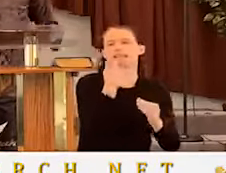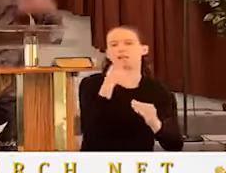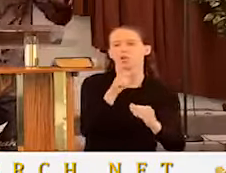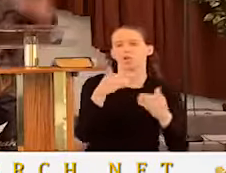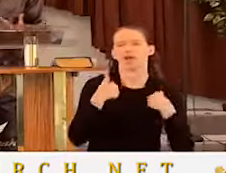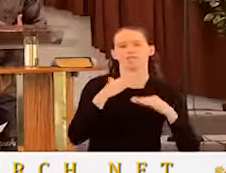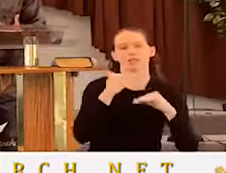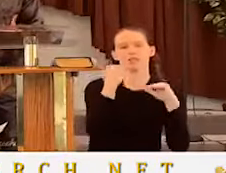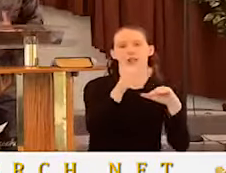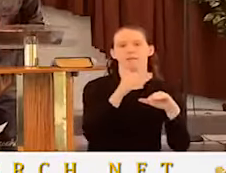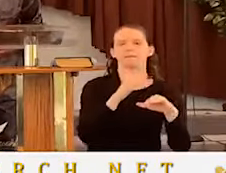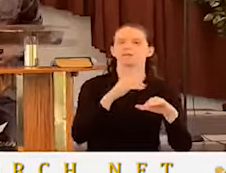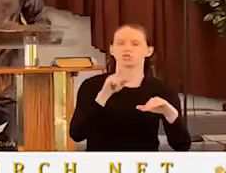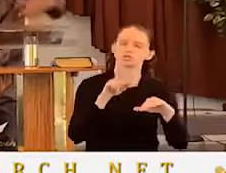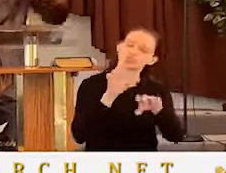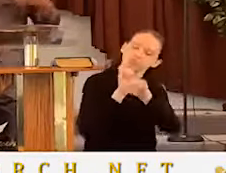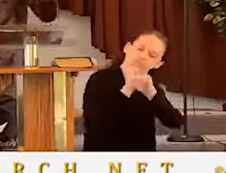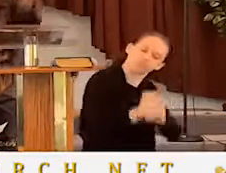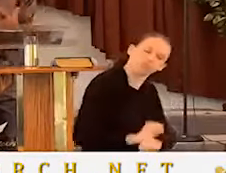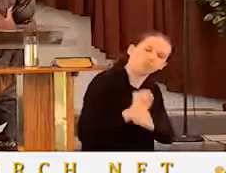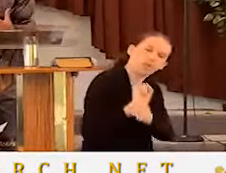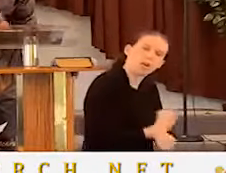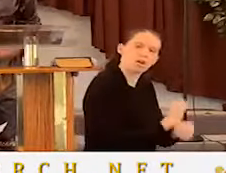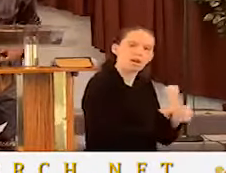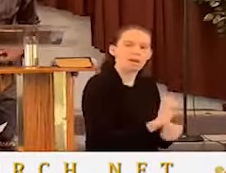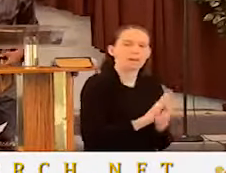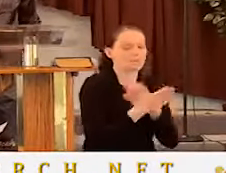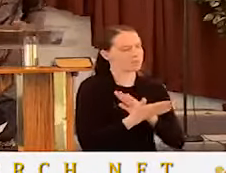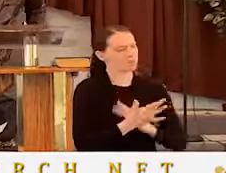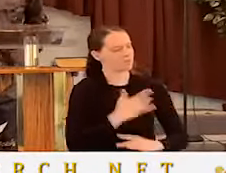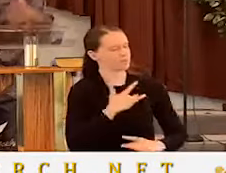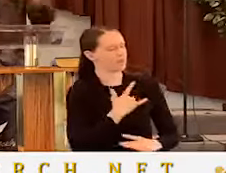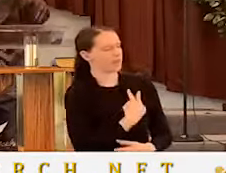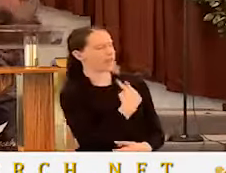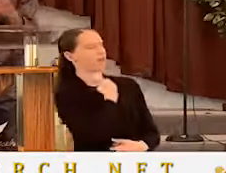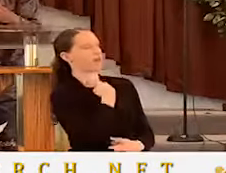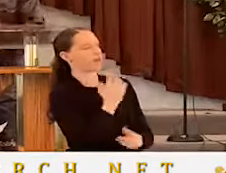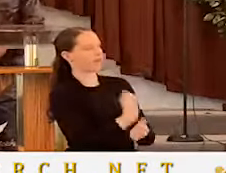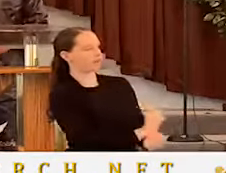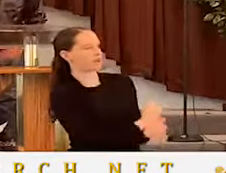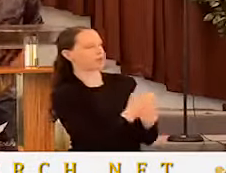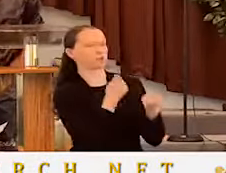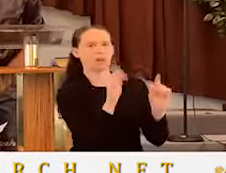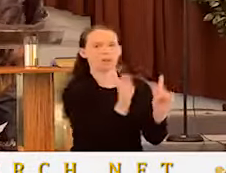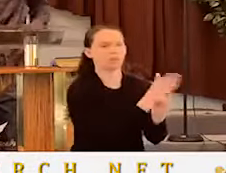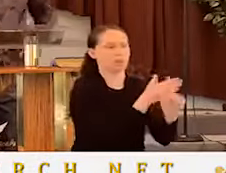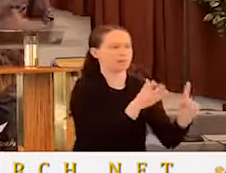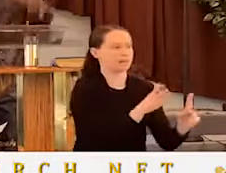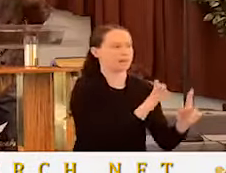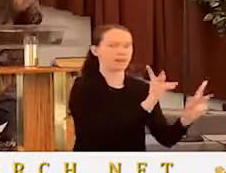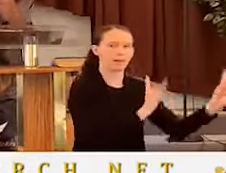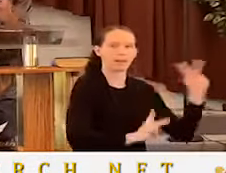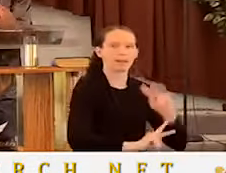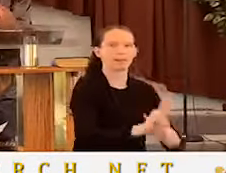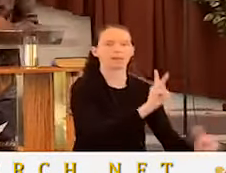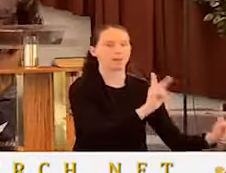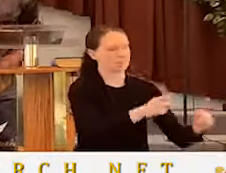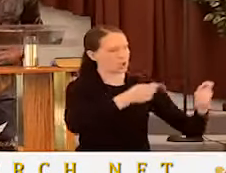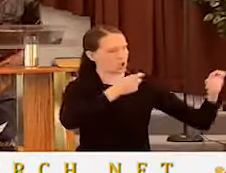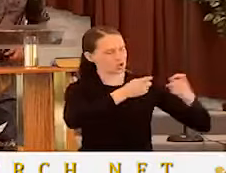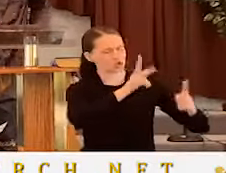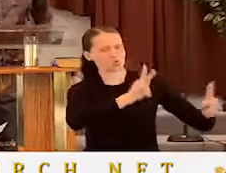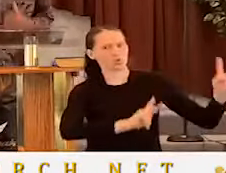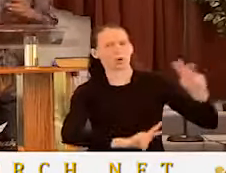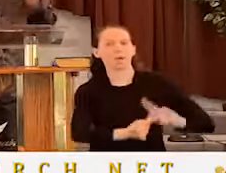people, that chains people, that binds people, that manipulates people, that